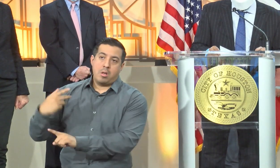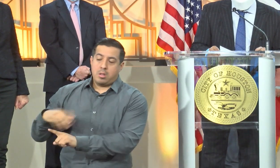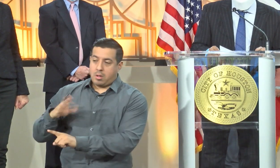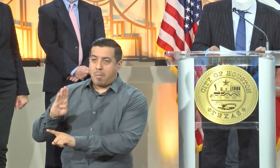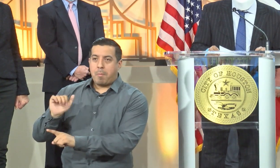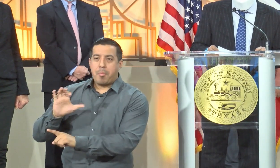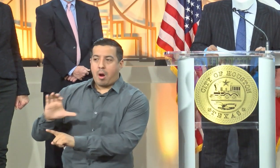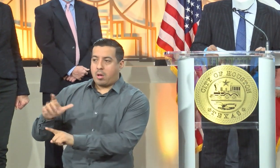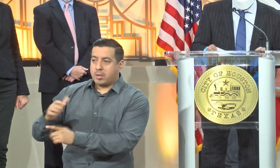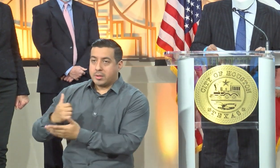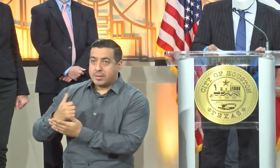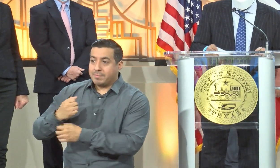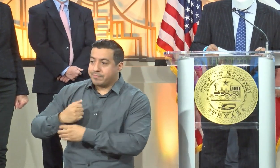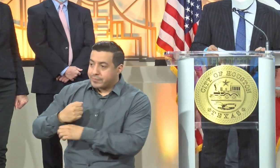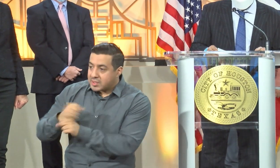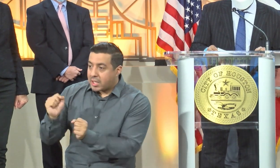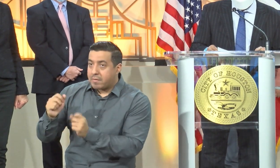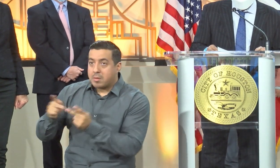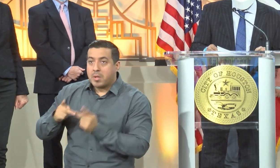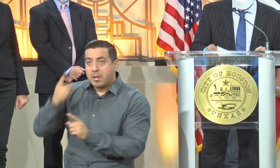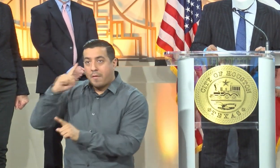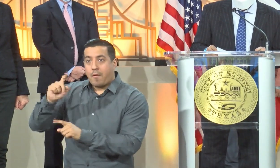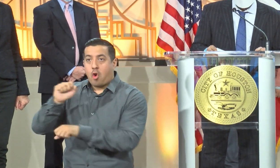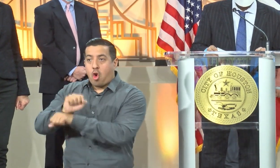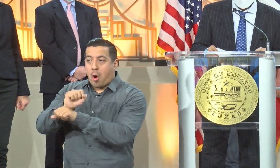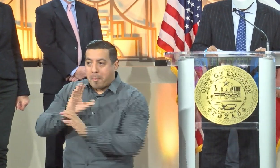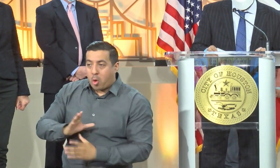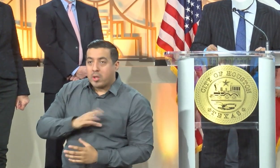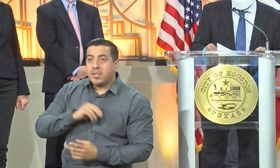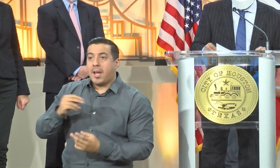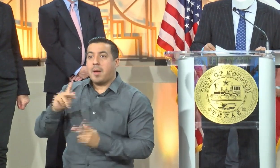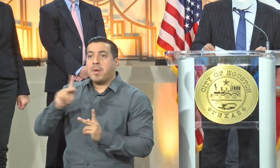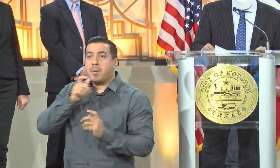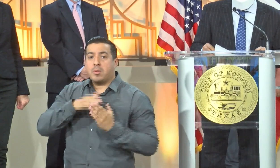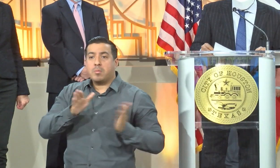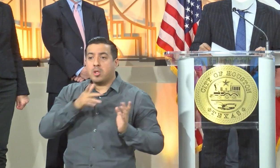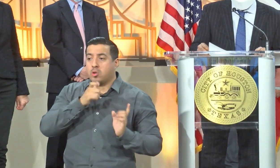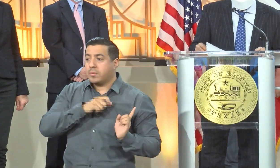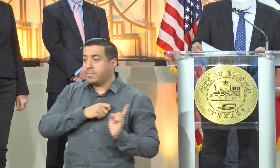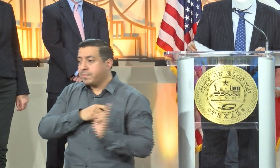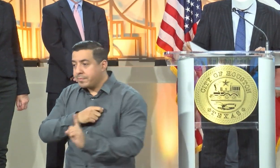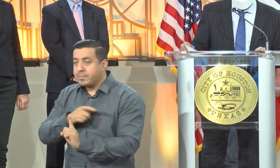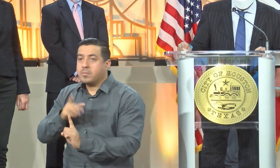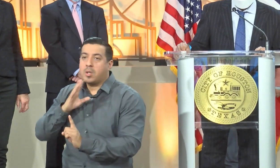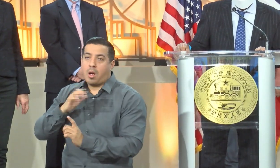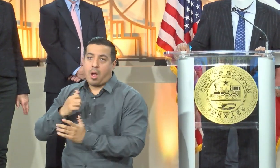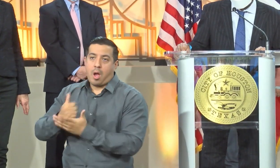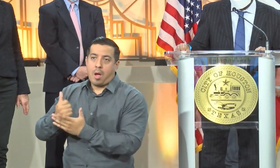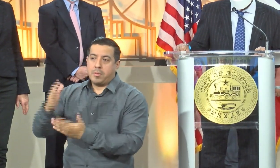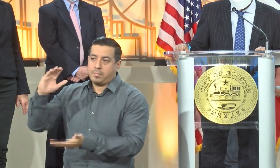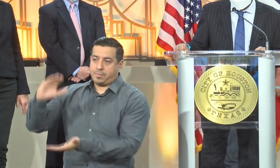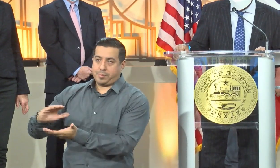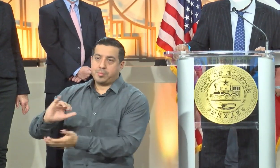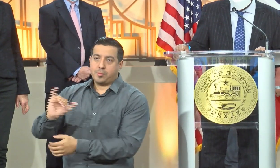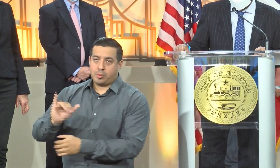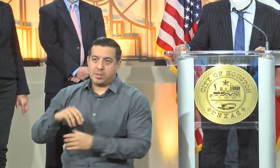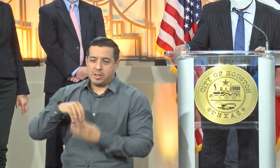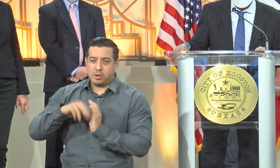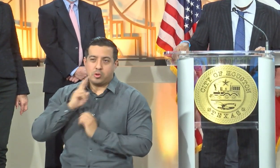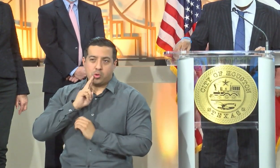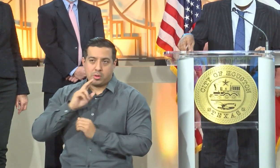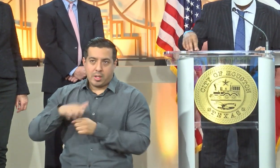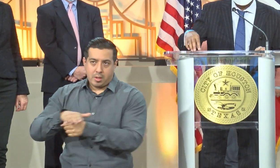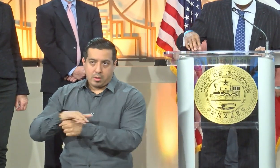provide a safe environment for employees and the general public through the COVID-19 outbreak in the Houston area. And I believe there are